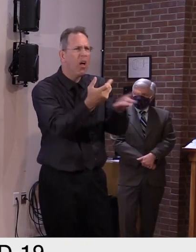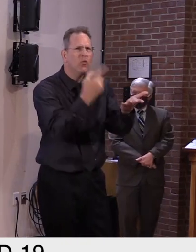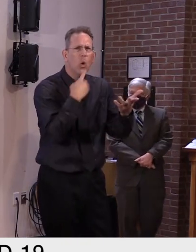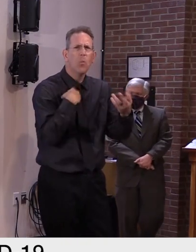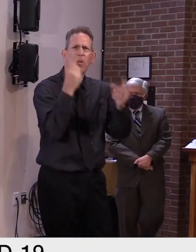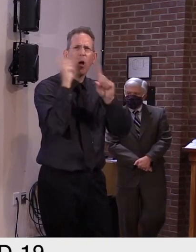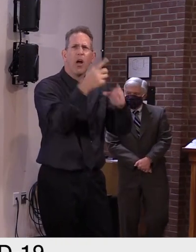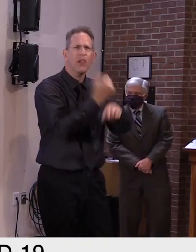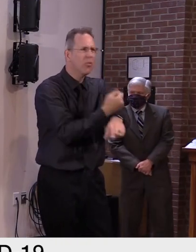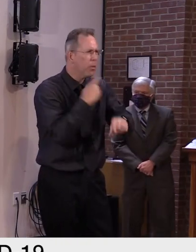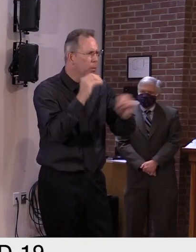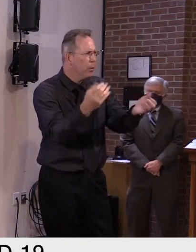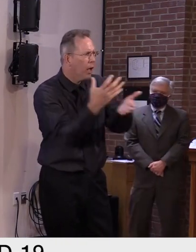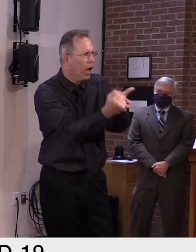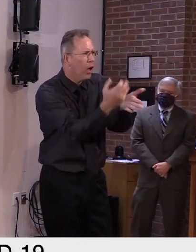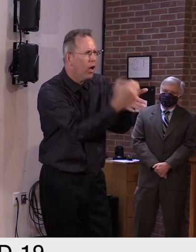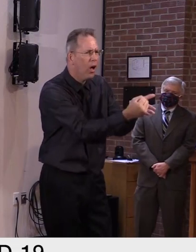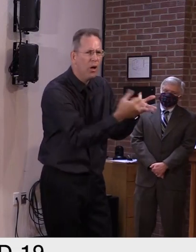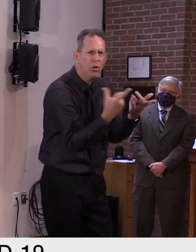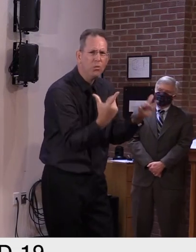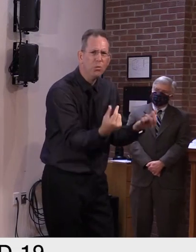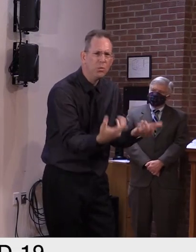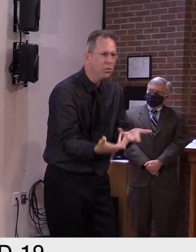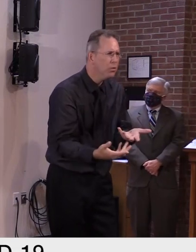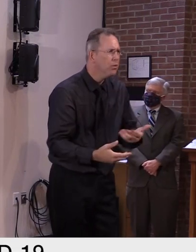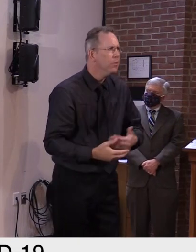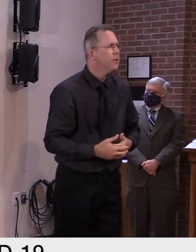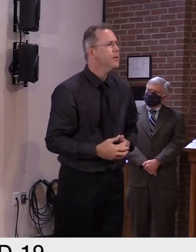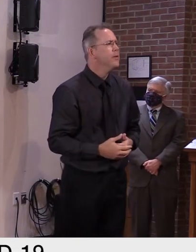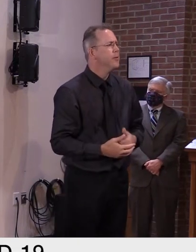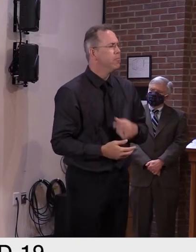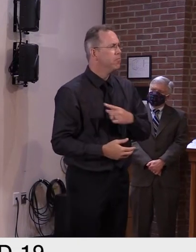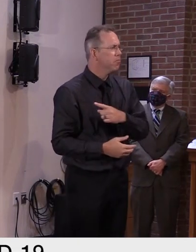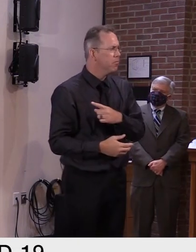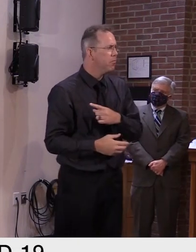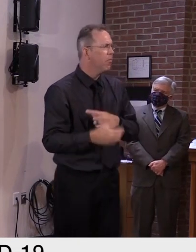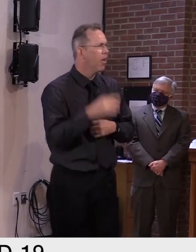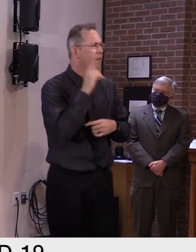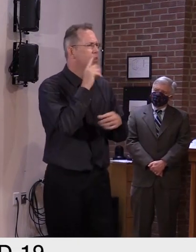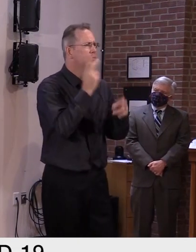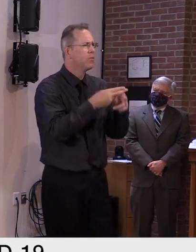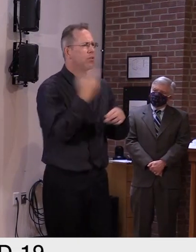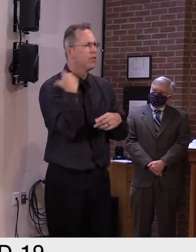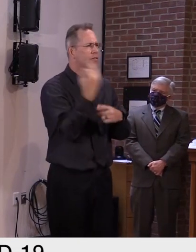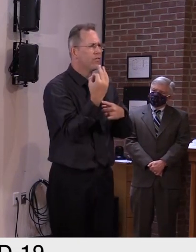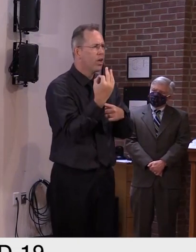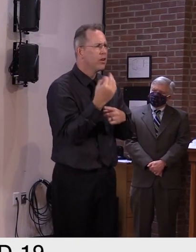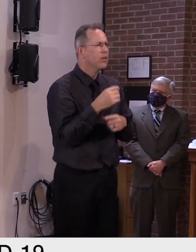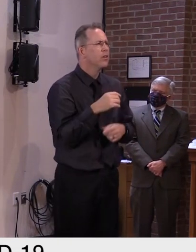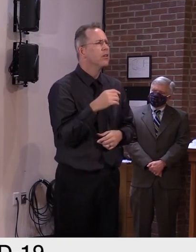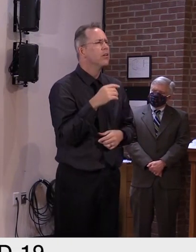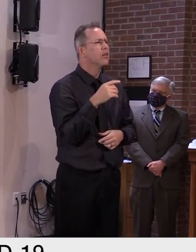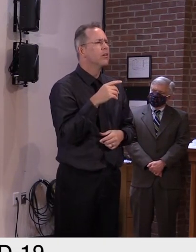Kelso might have spoken about that on Friday, but I don't think it's widespread. I think we have a lot of